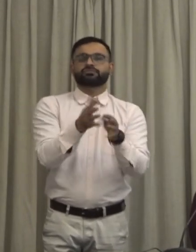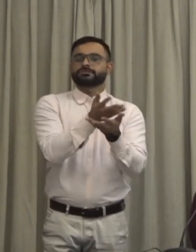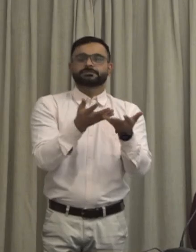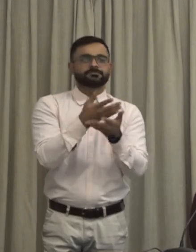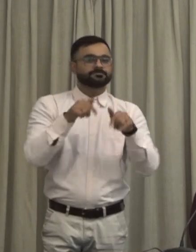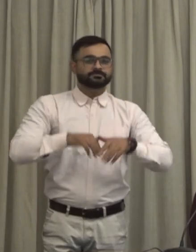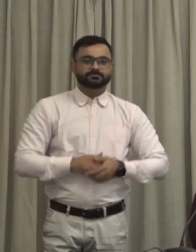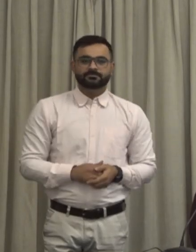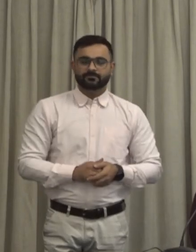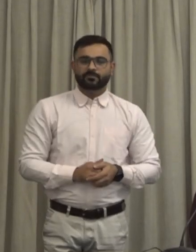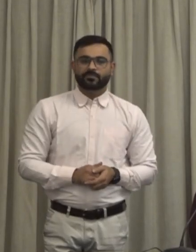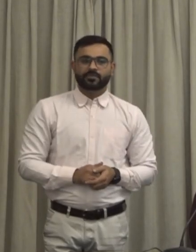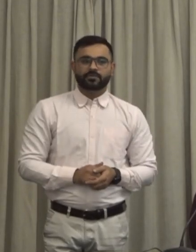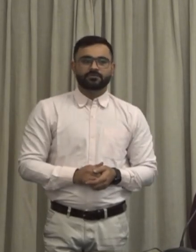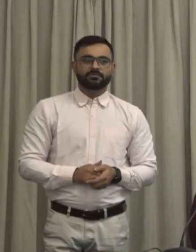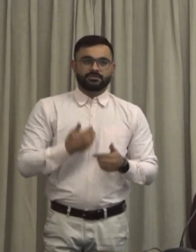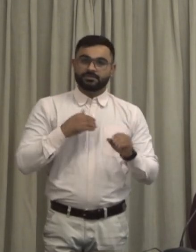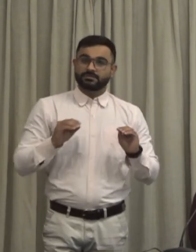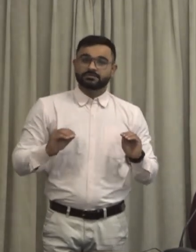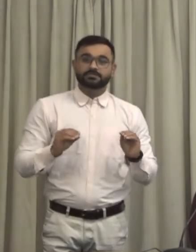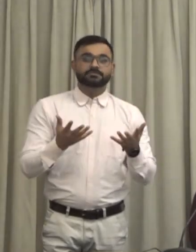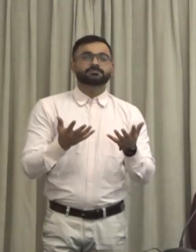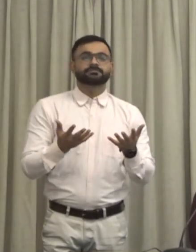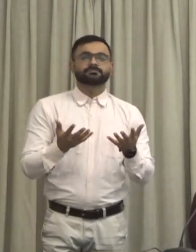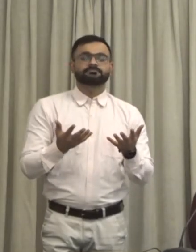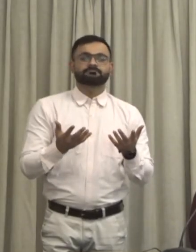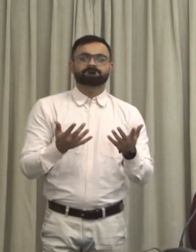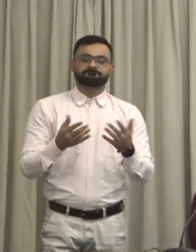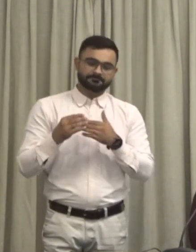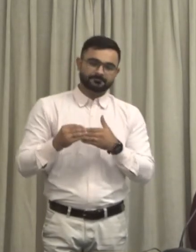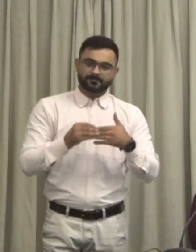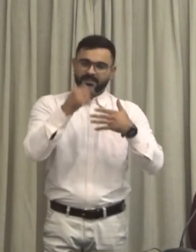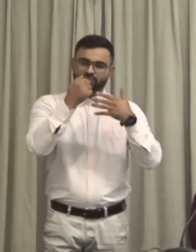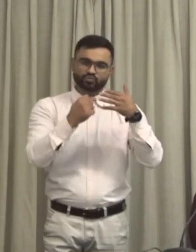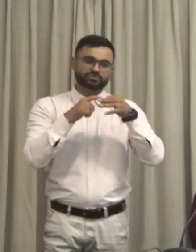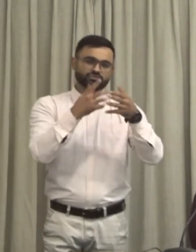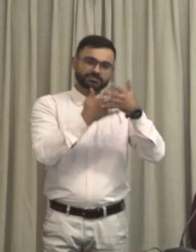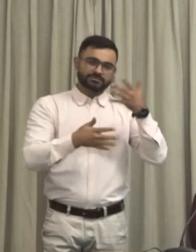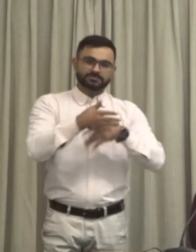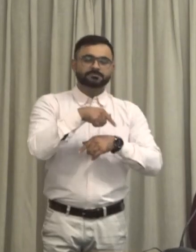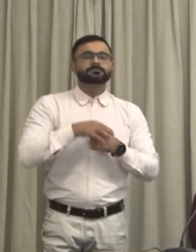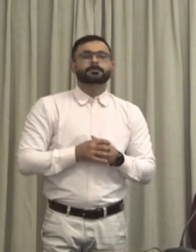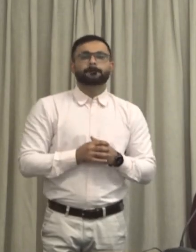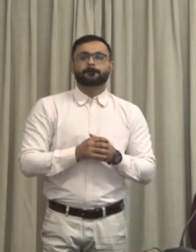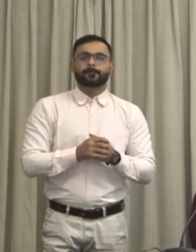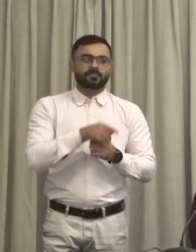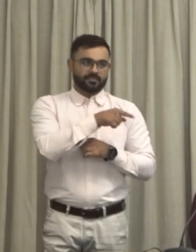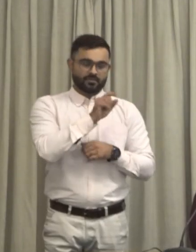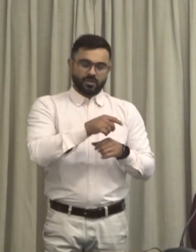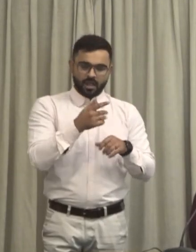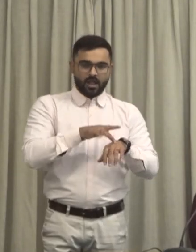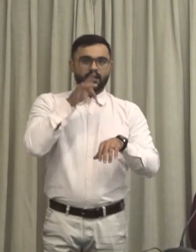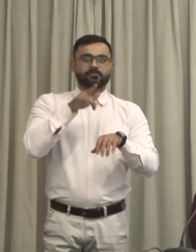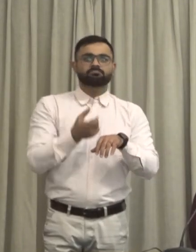discussion. So I'm going to start by, throwing a few questions out there, which should give you a sense